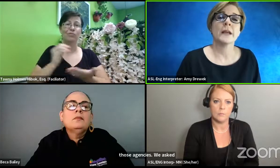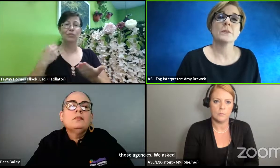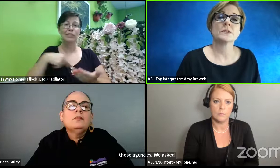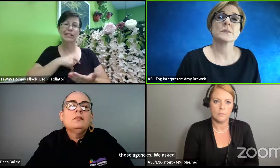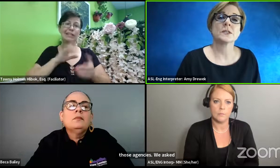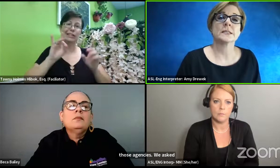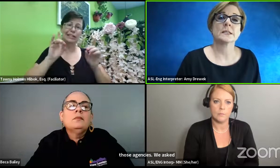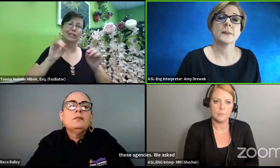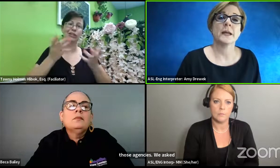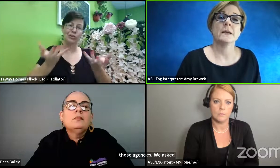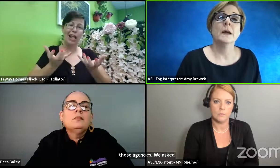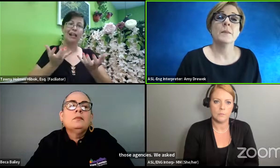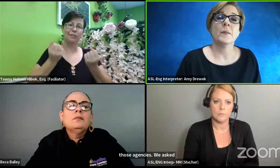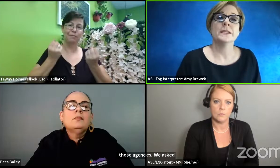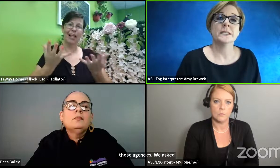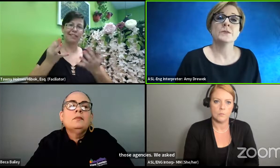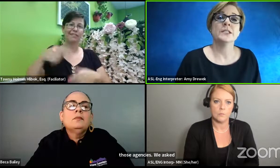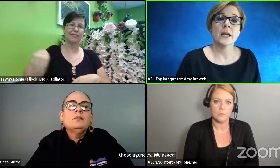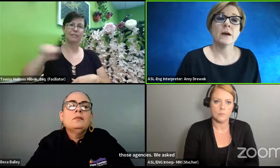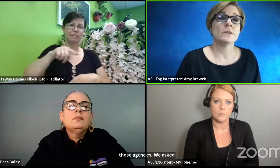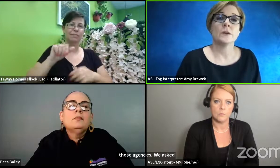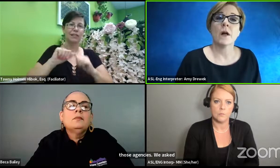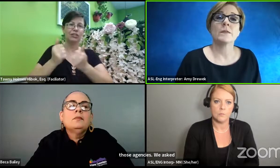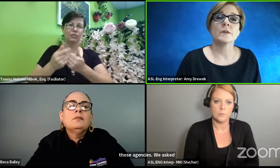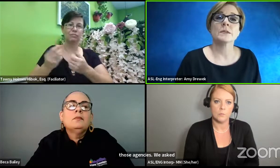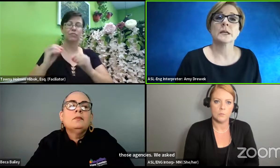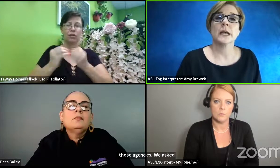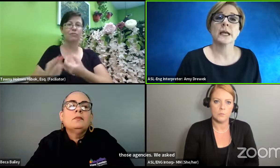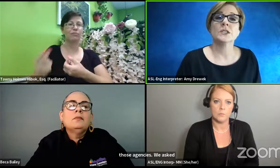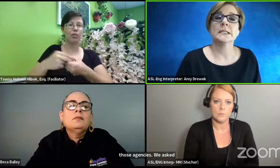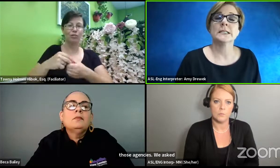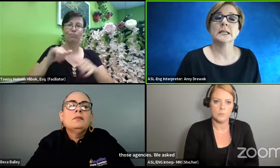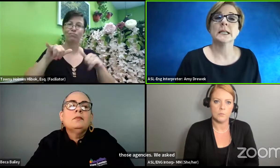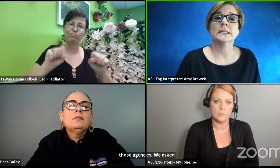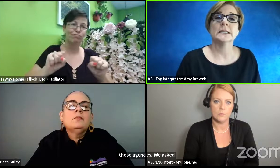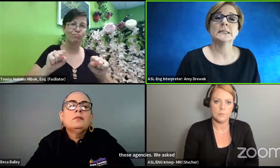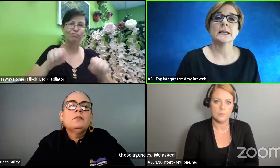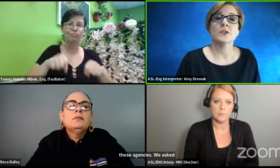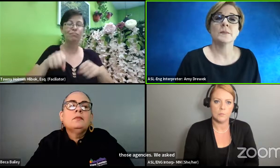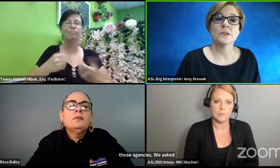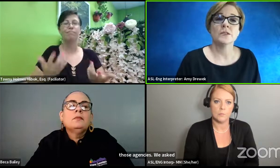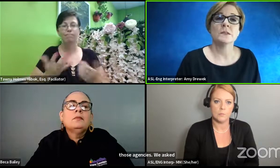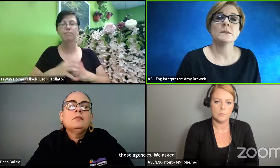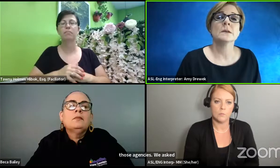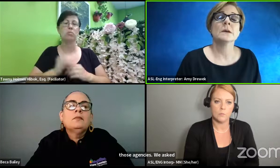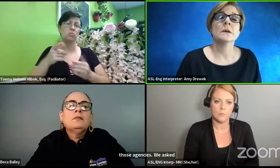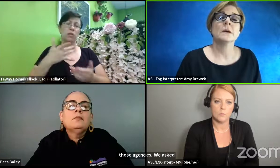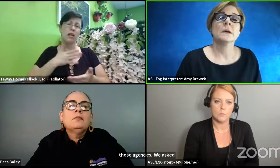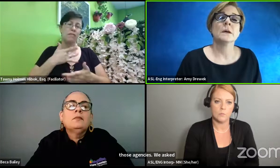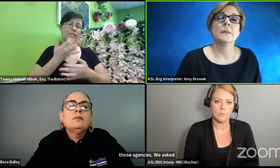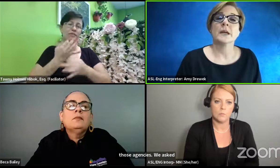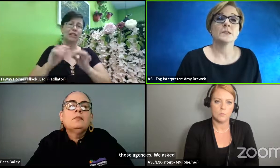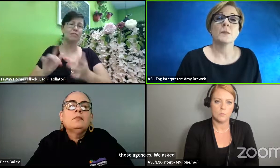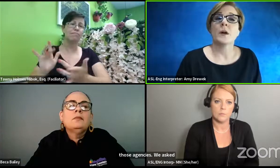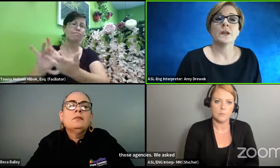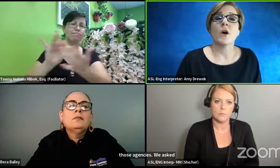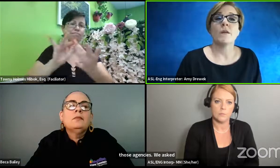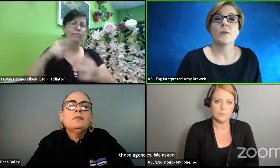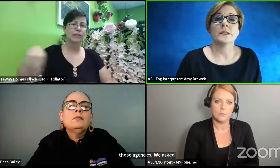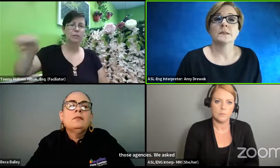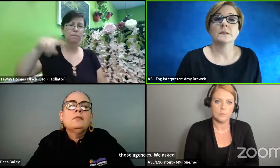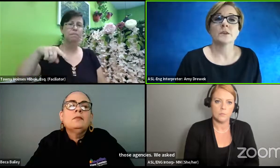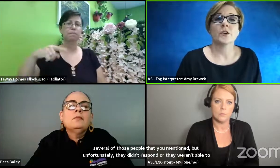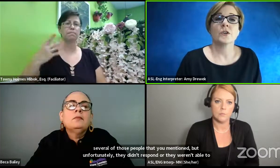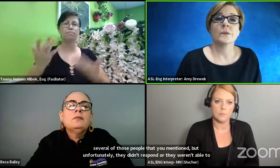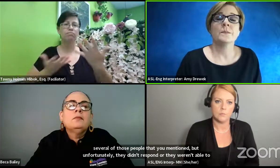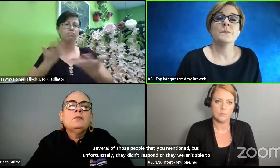or they weren't able to participate. But we did reach out to all of those agencies and entities that you mentioned because we wanted